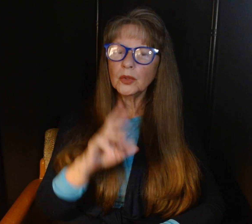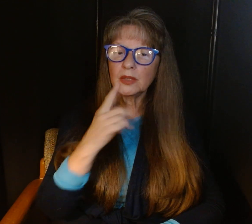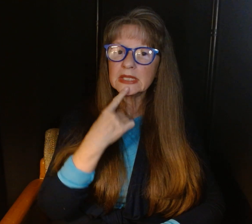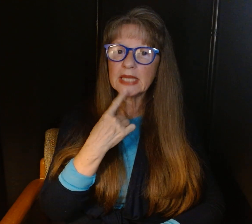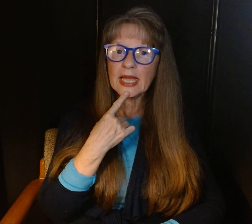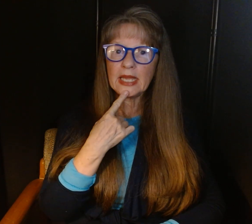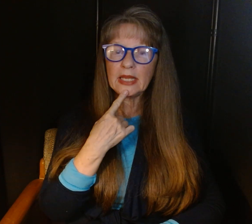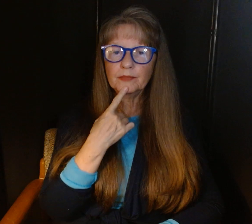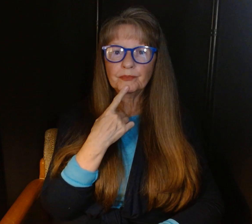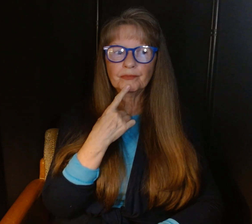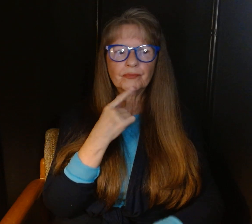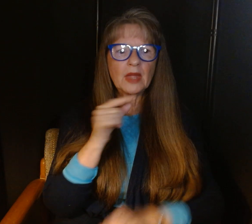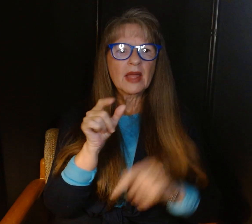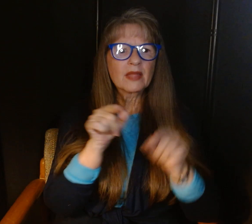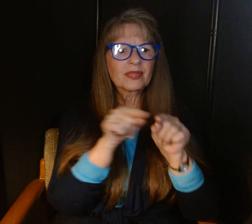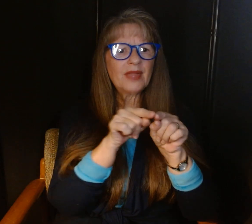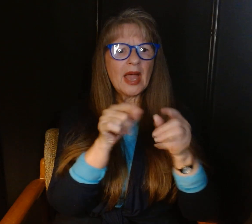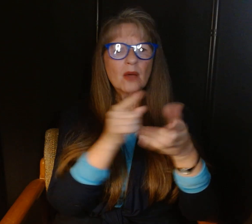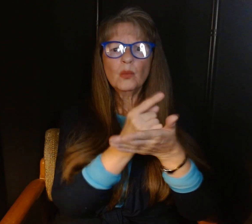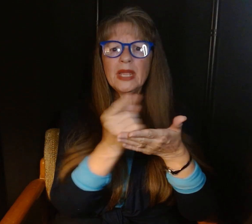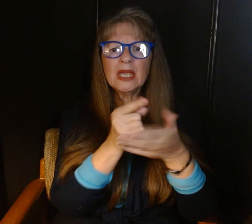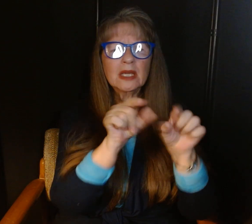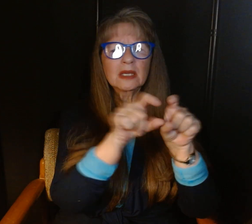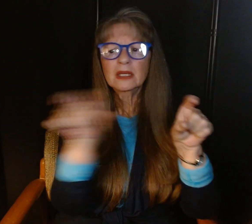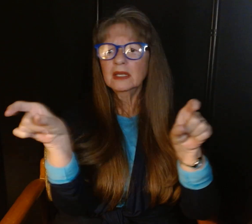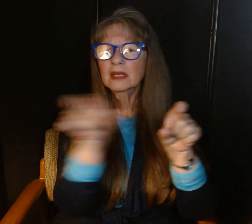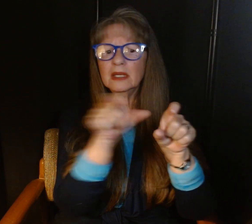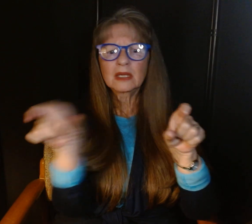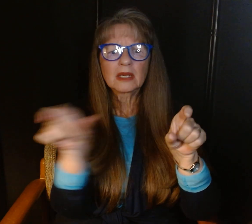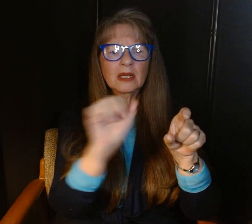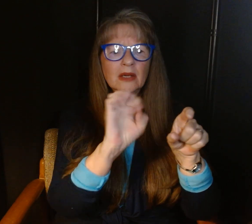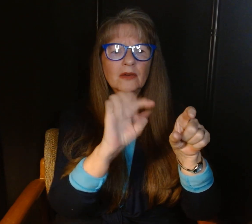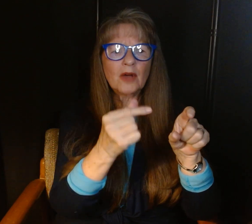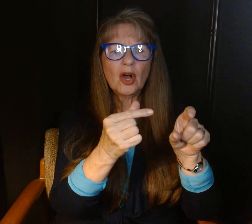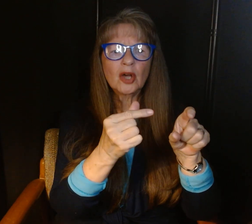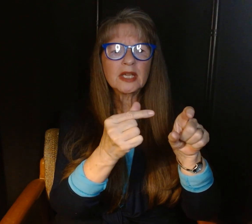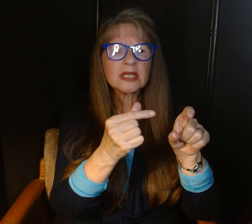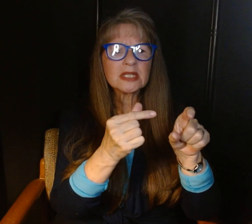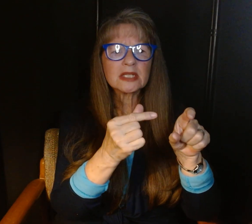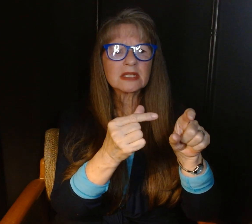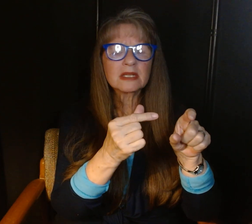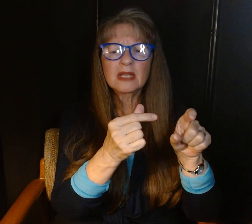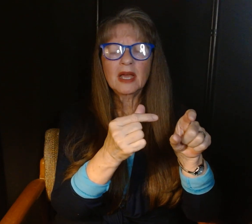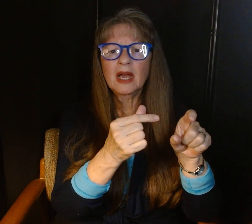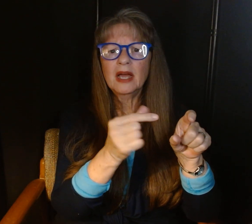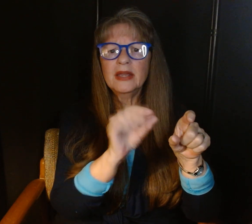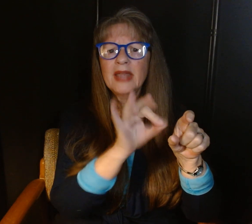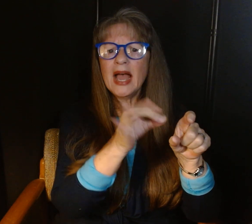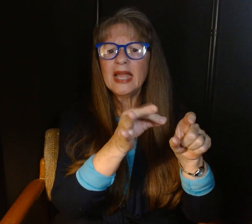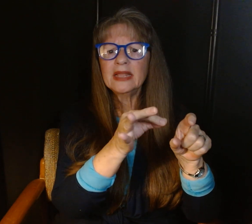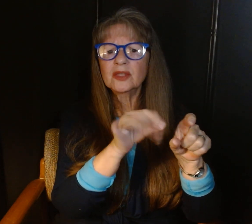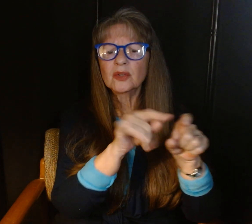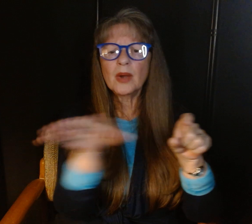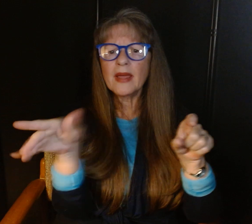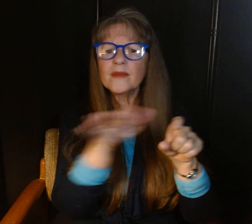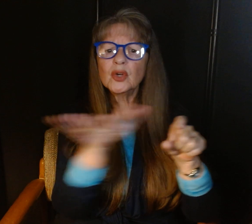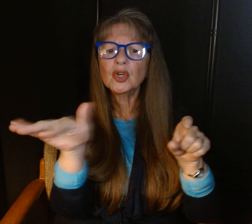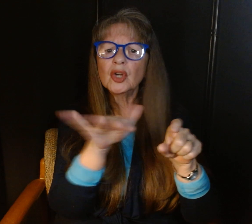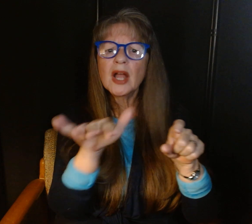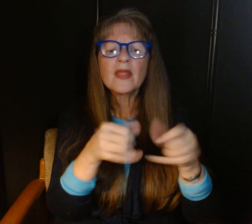could say that week of August 9th or whatever, that's